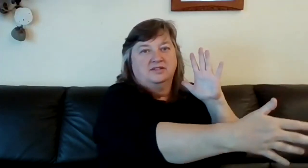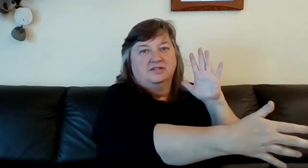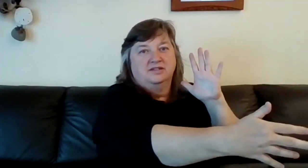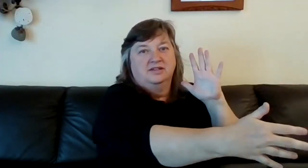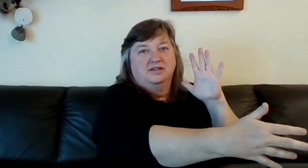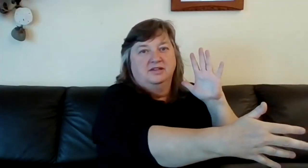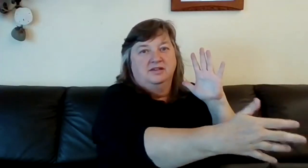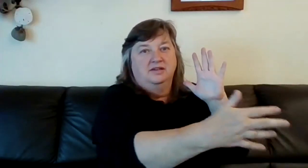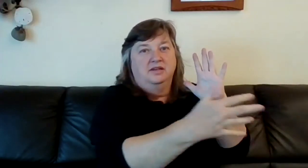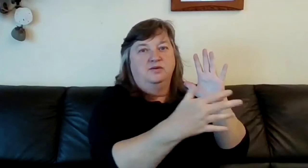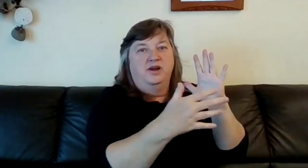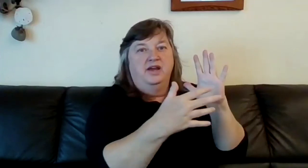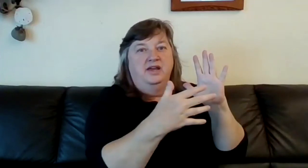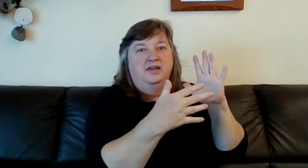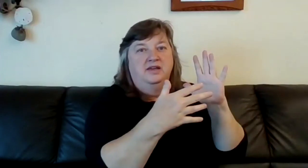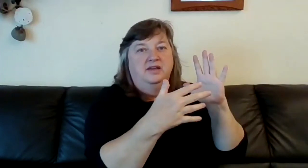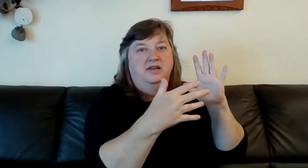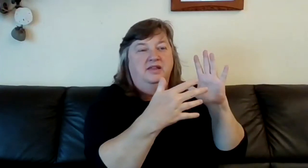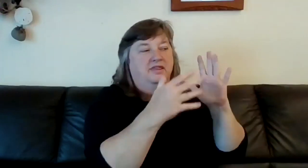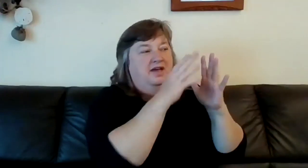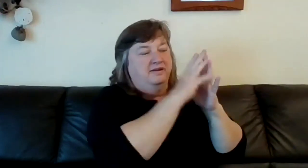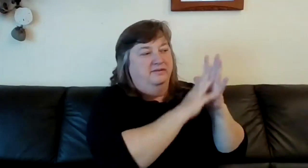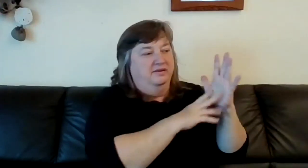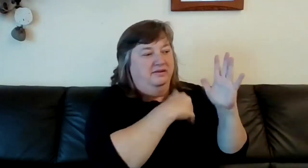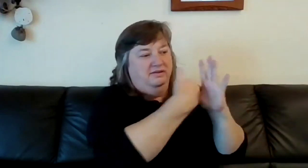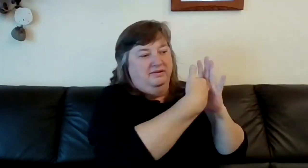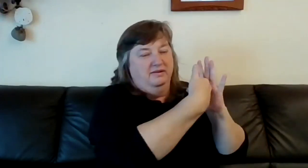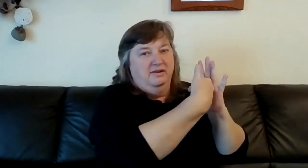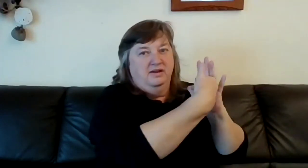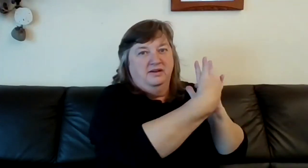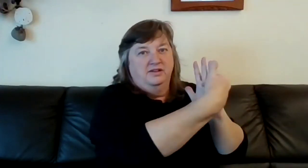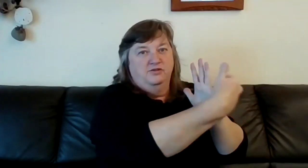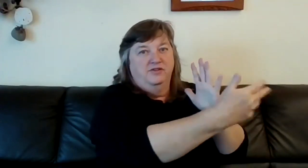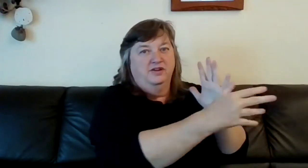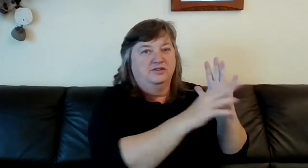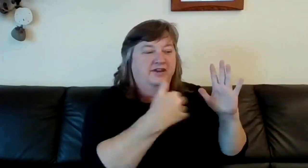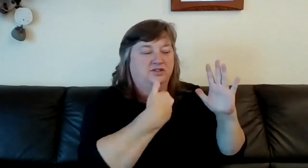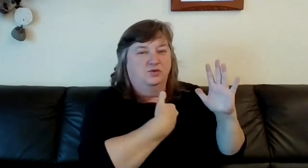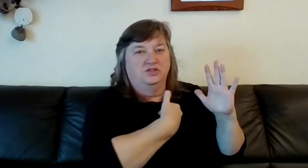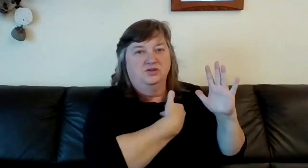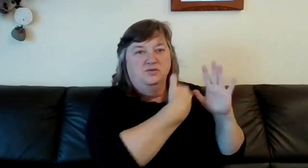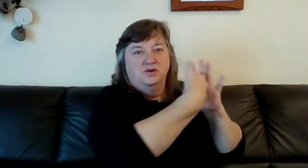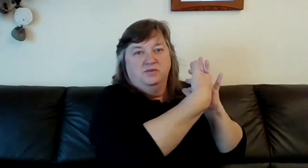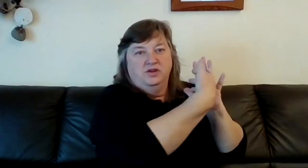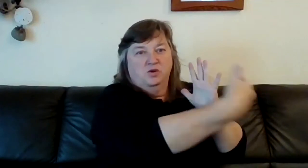across in a way that your fingers face towards you when you go